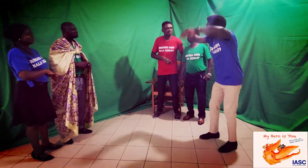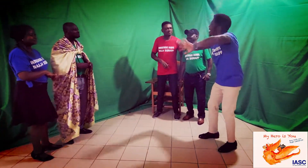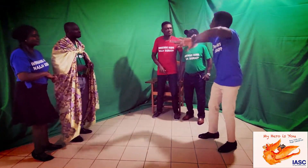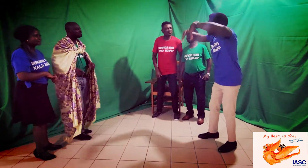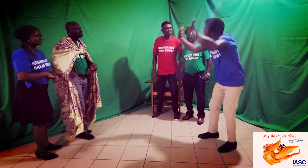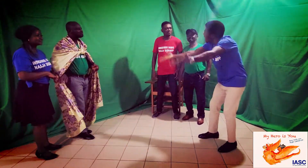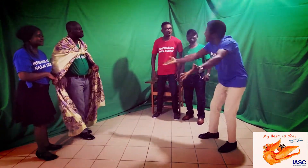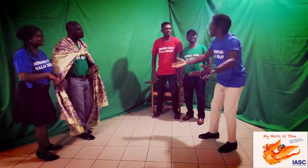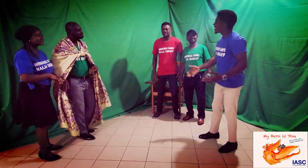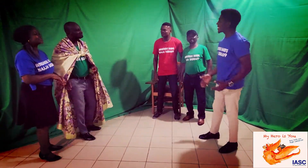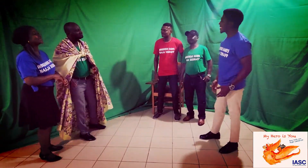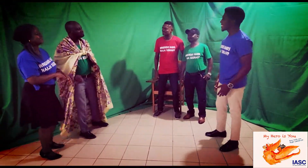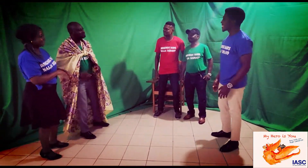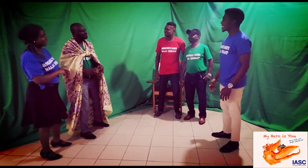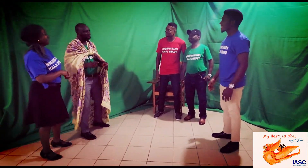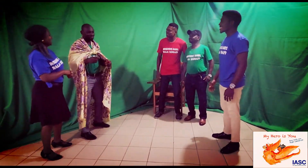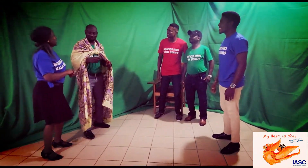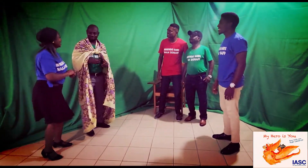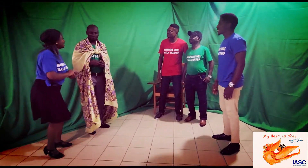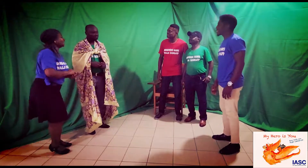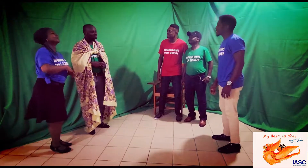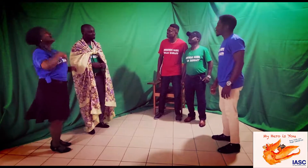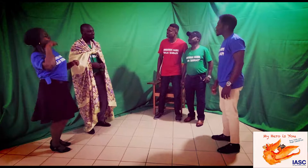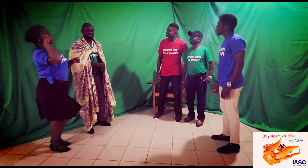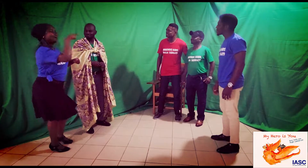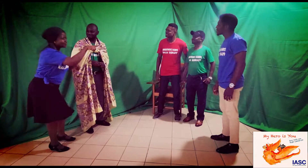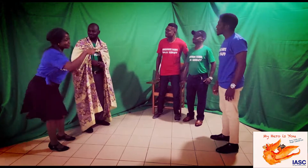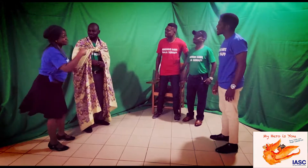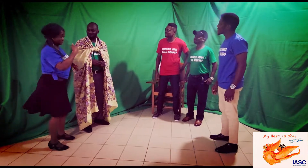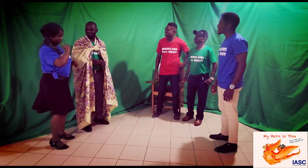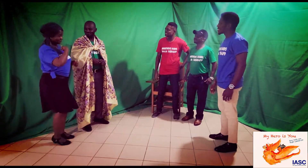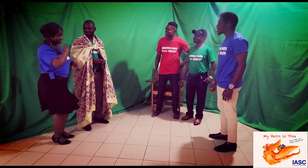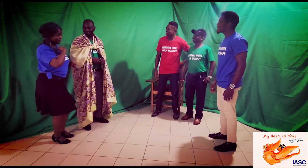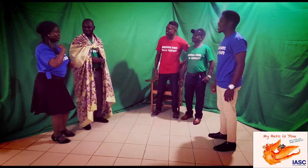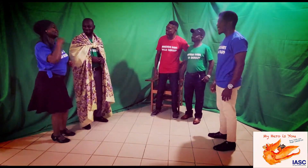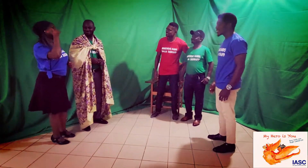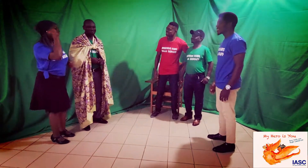closer. We have to stay at least 1 meter away.